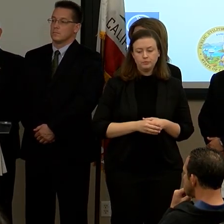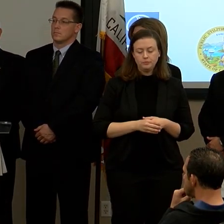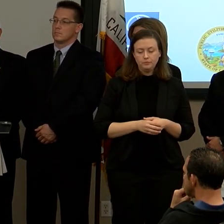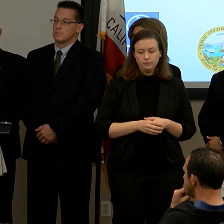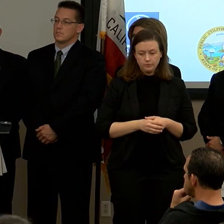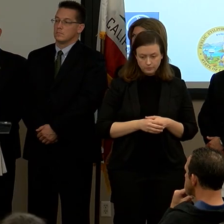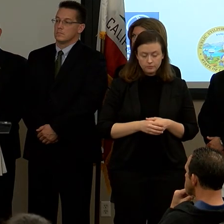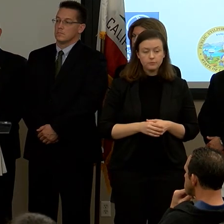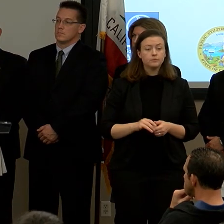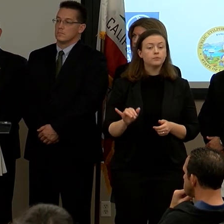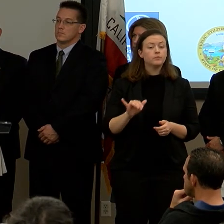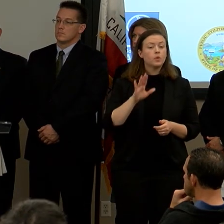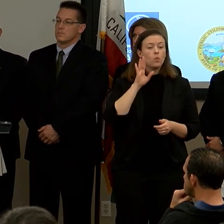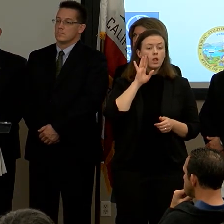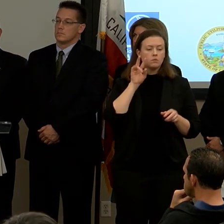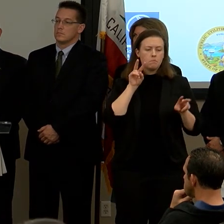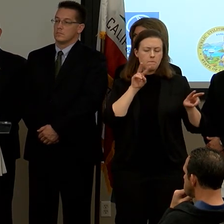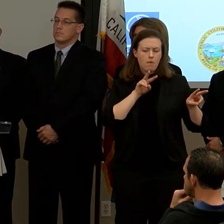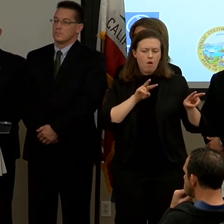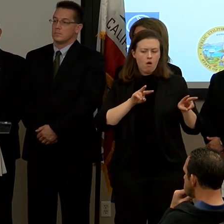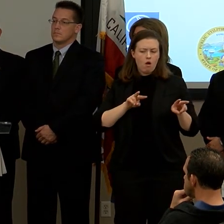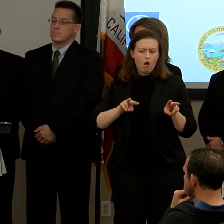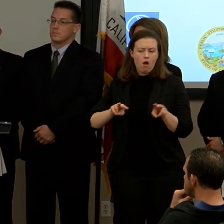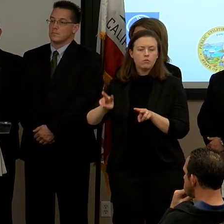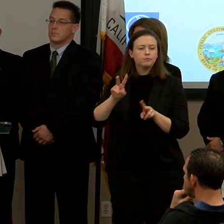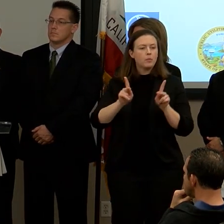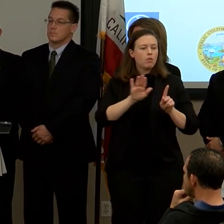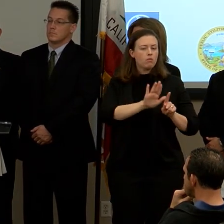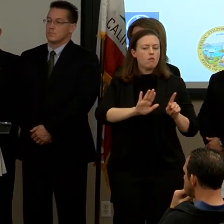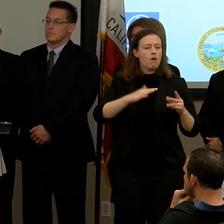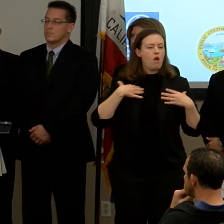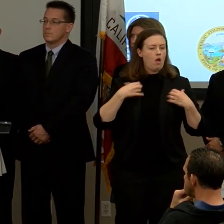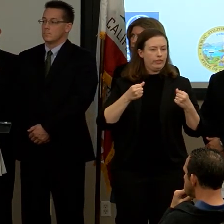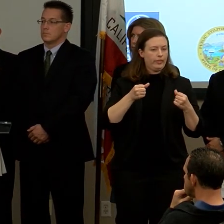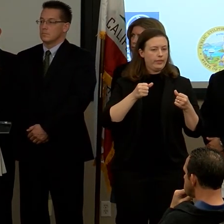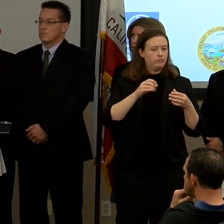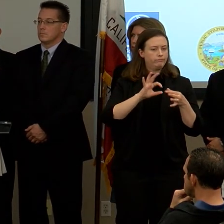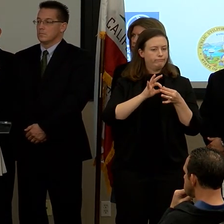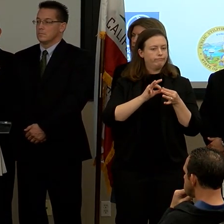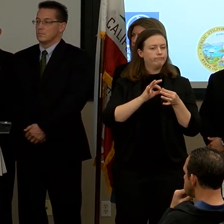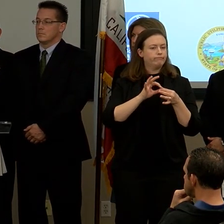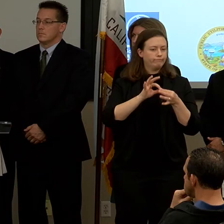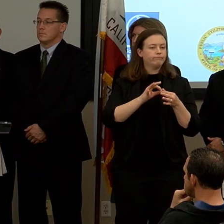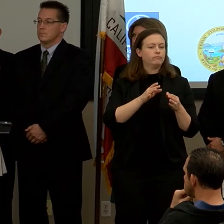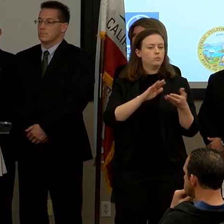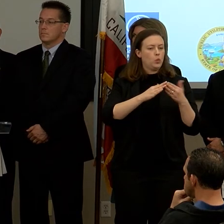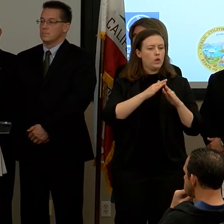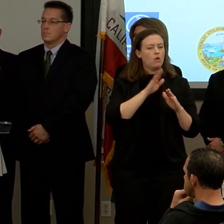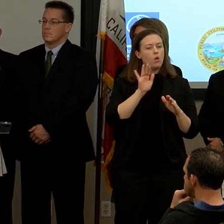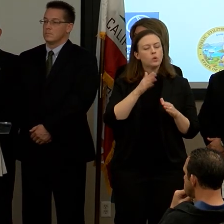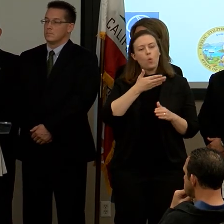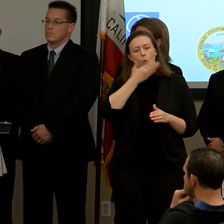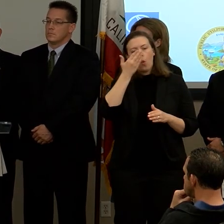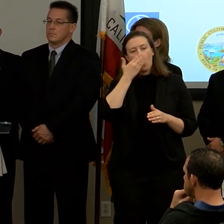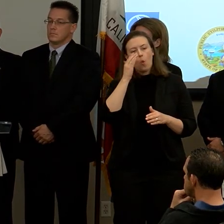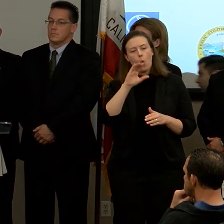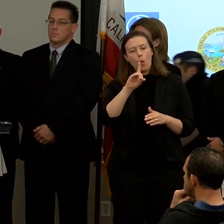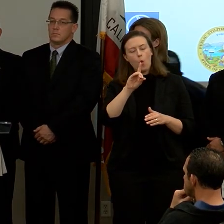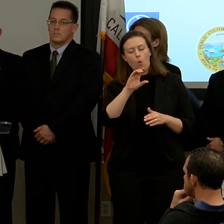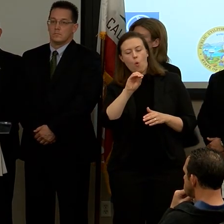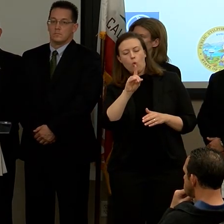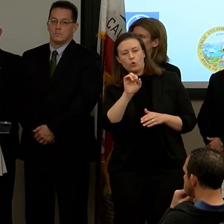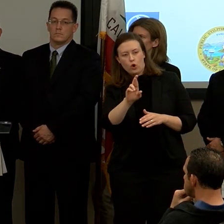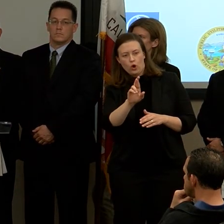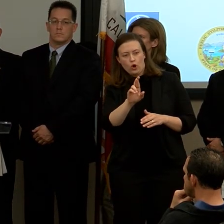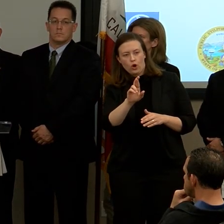to be doing monitoring of health in the community. We're also going to be doing some odor surveys in the community to make